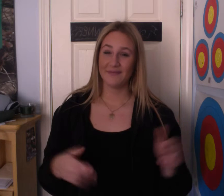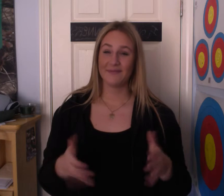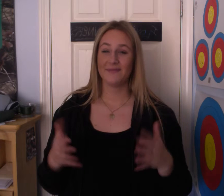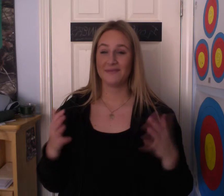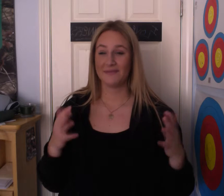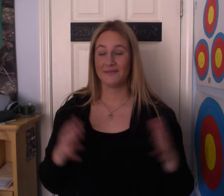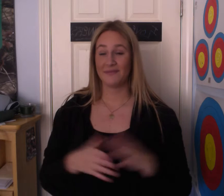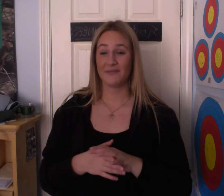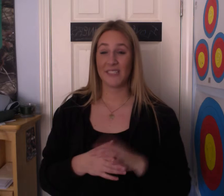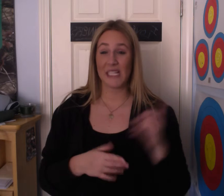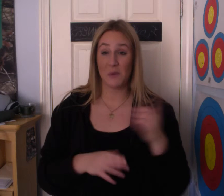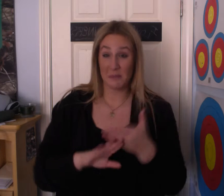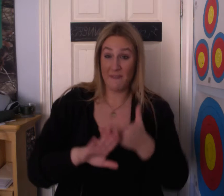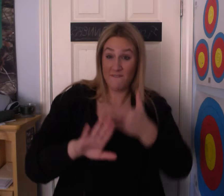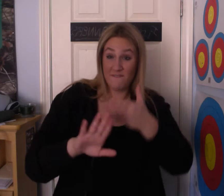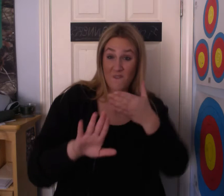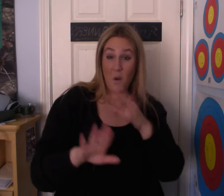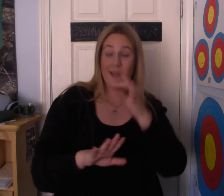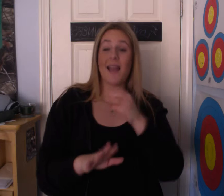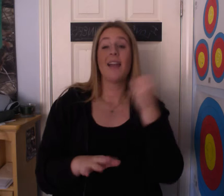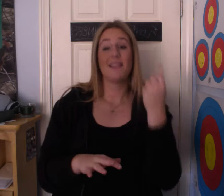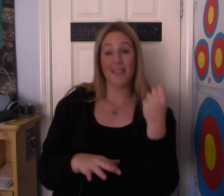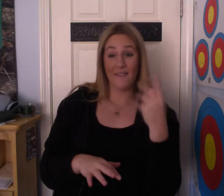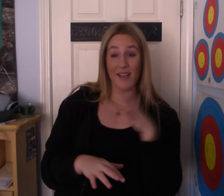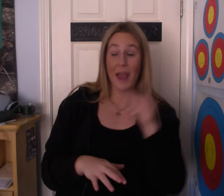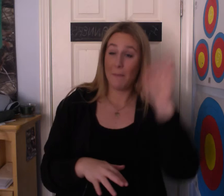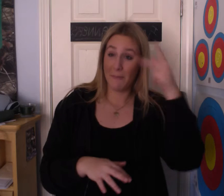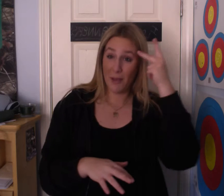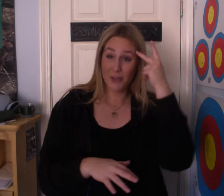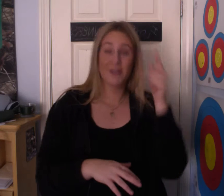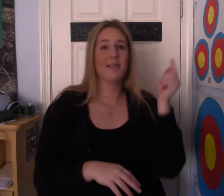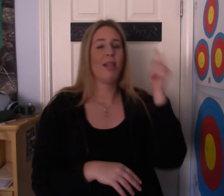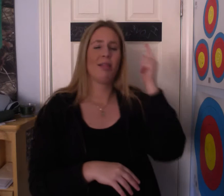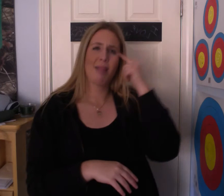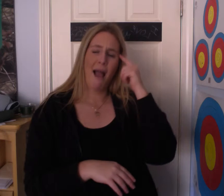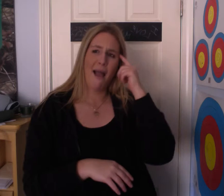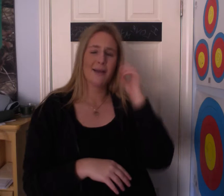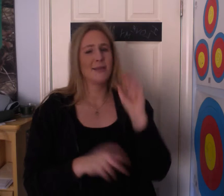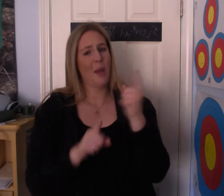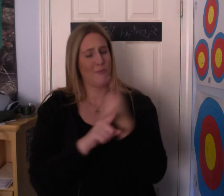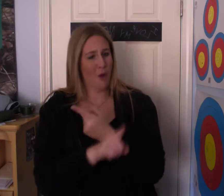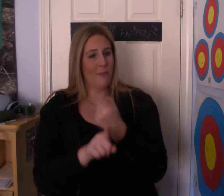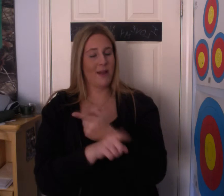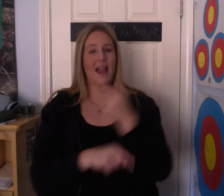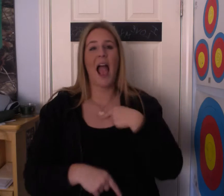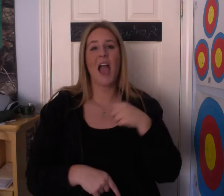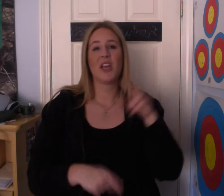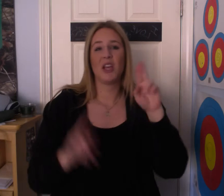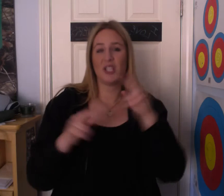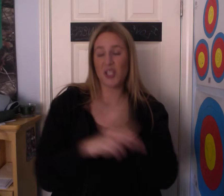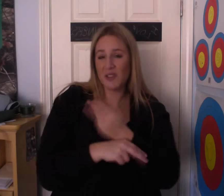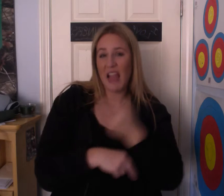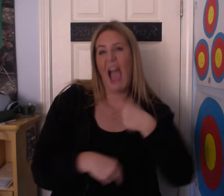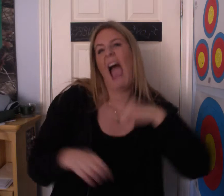This was before 9/11 and before politicians thought it was appropriate to use "I hate Muslims" as a campaign